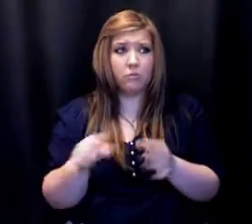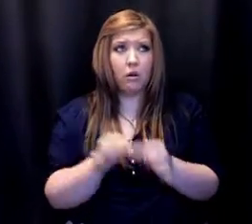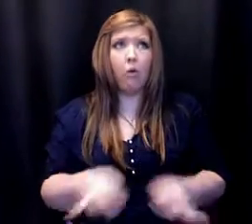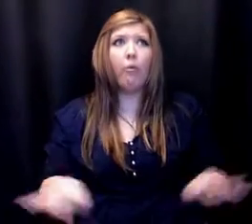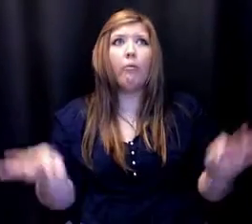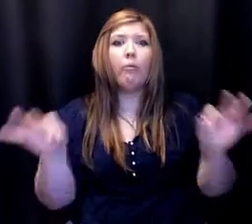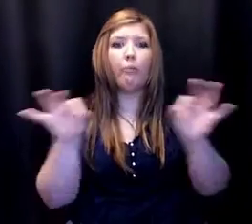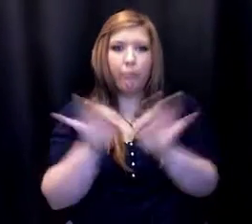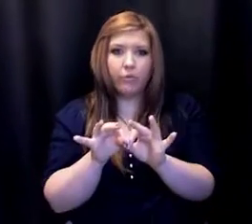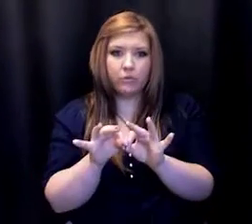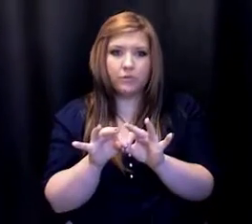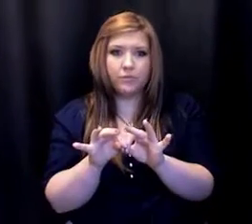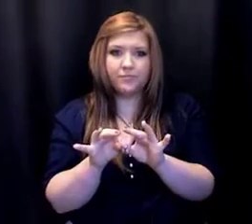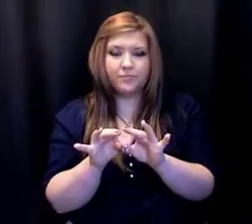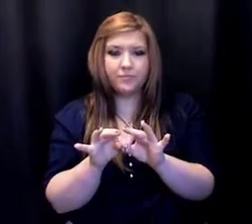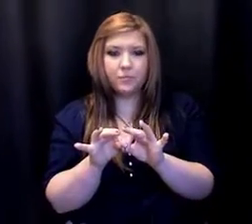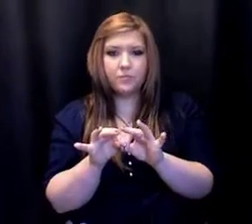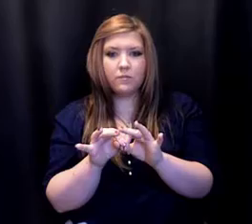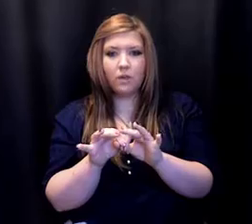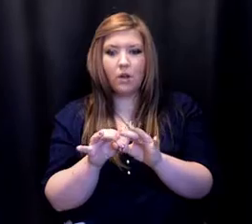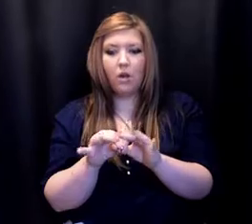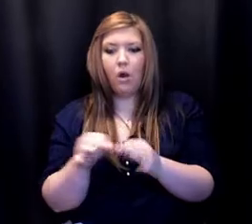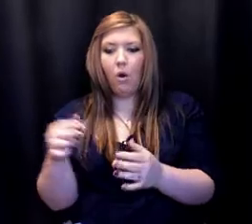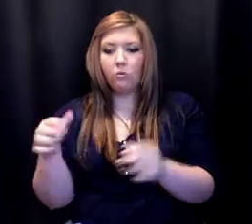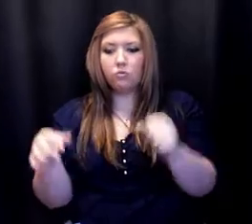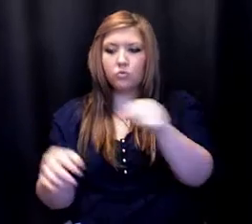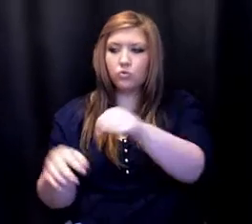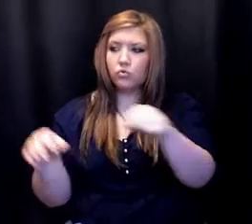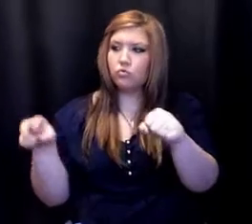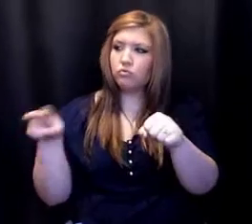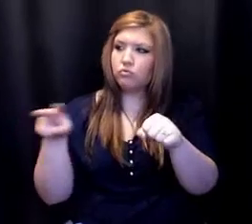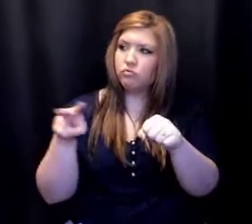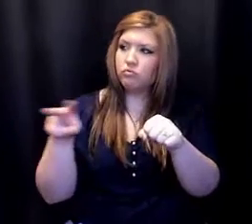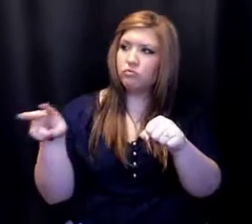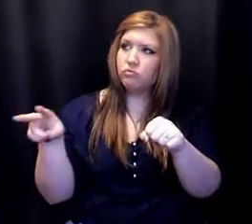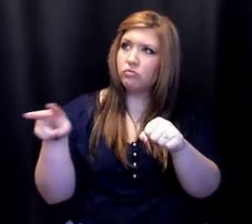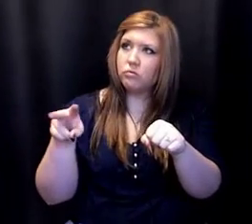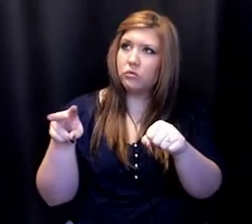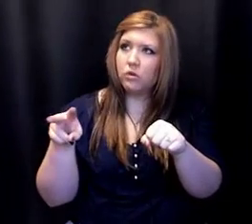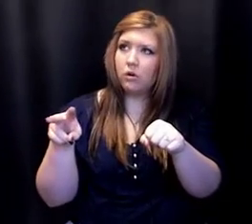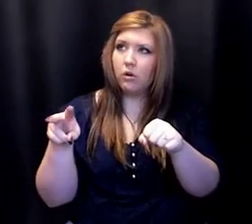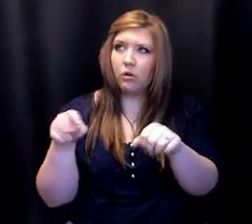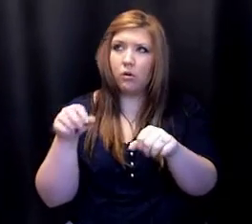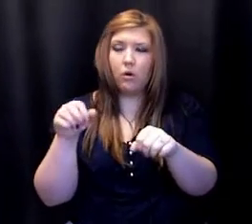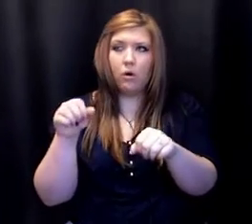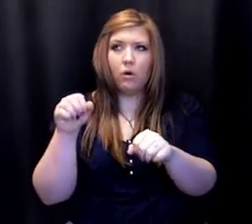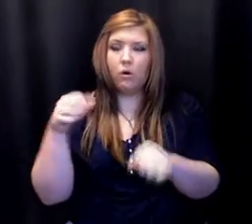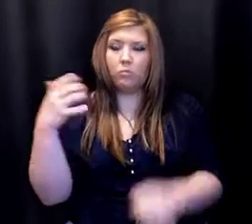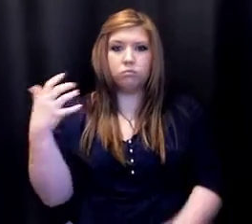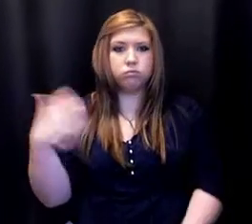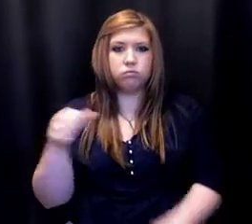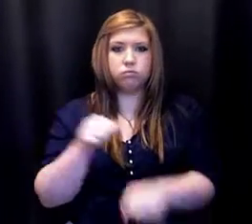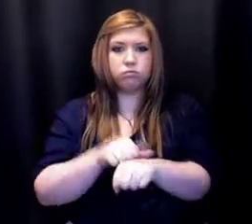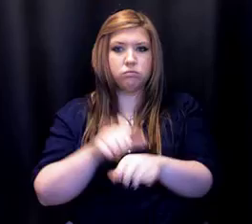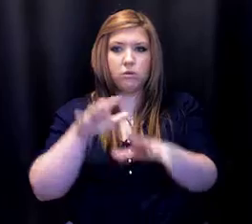area where you could see some really amazing rock formations in the mountains, and it was